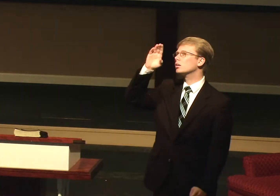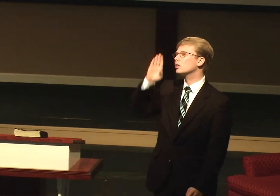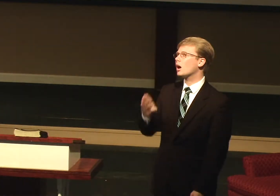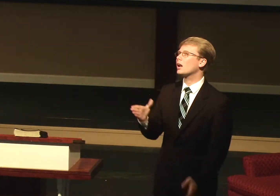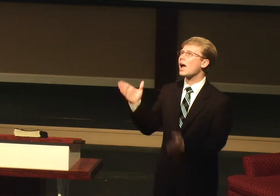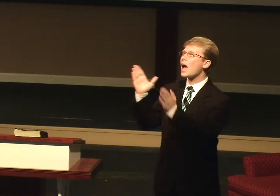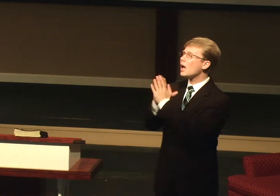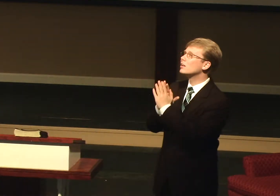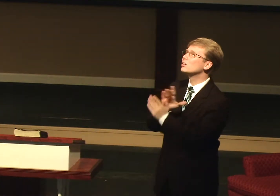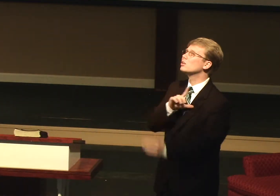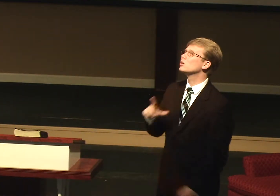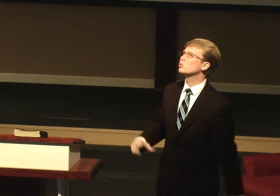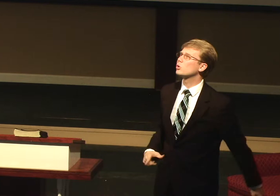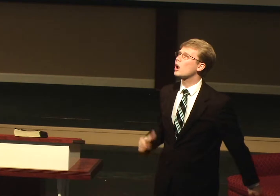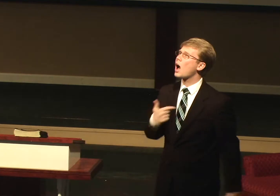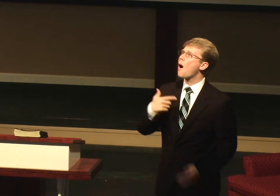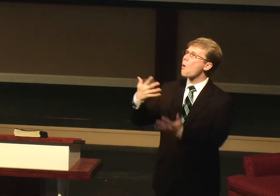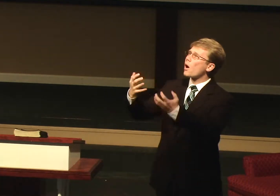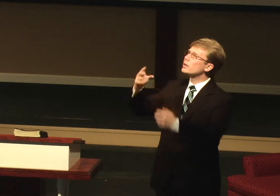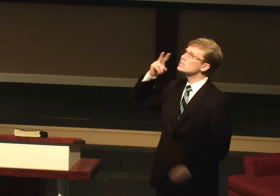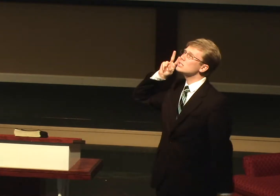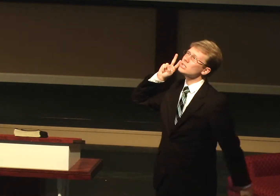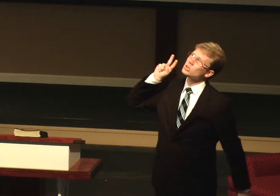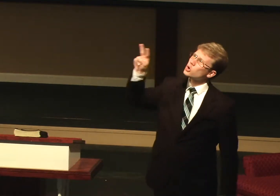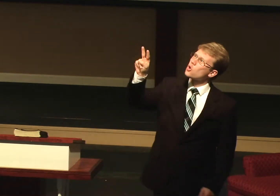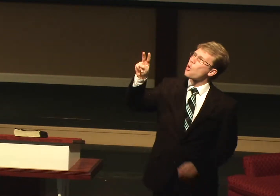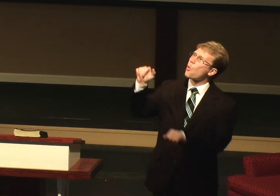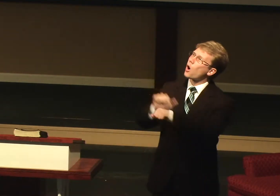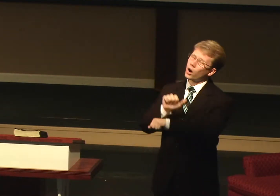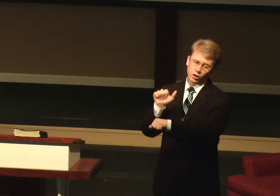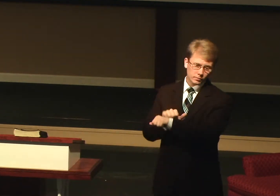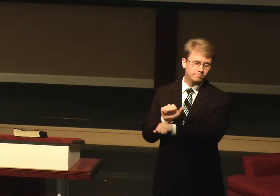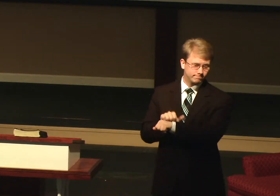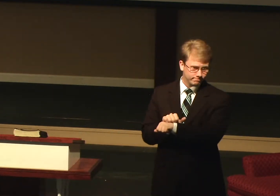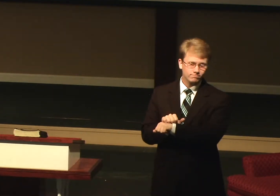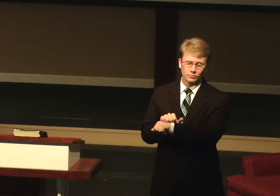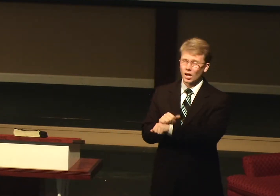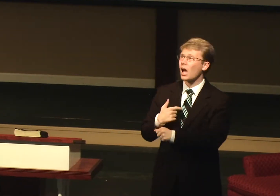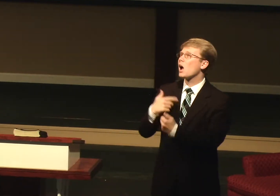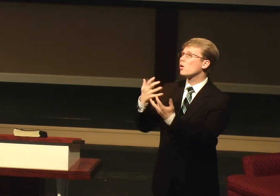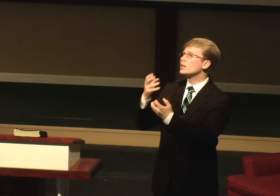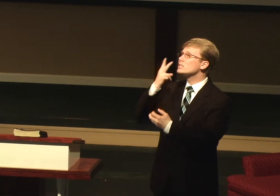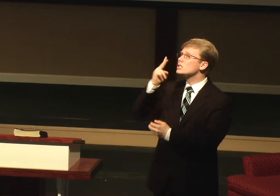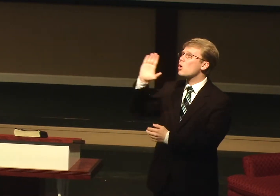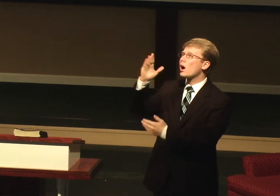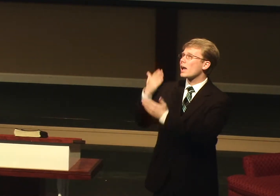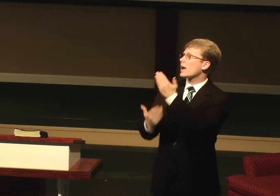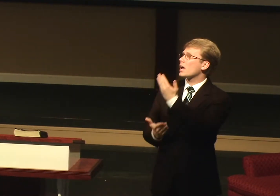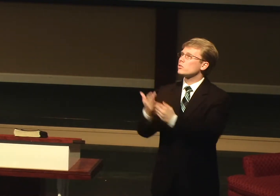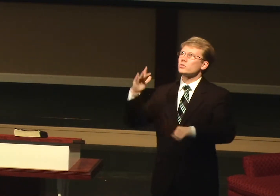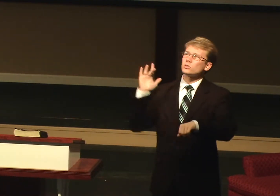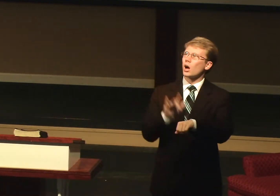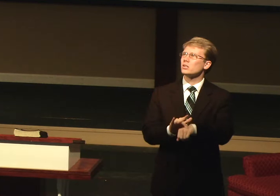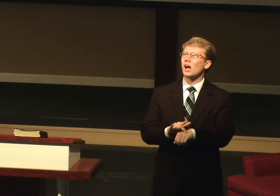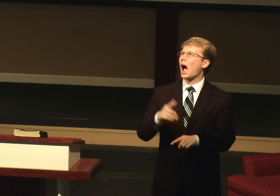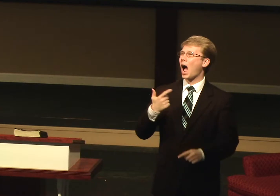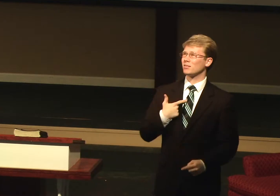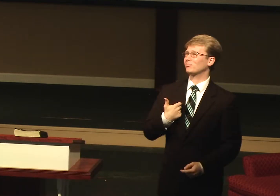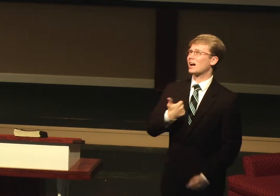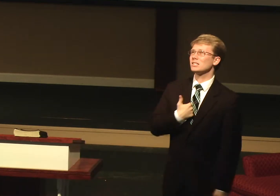idea, but if you really want to answer, you just go to the Lord. Lord, I'm looking to you to work. I need your hands to be